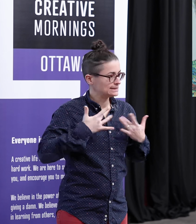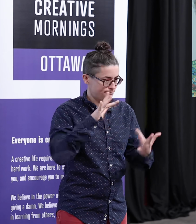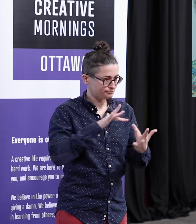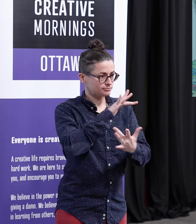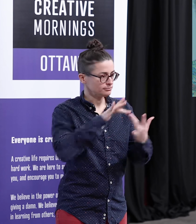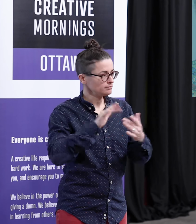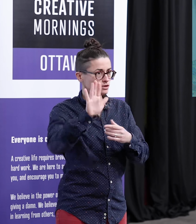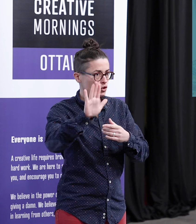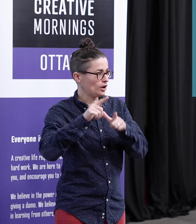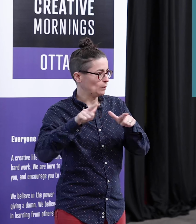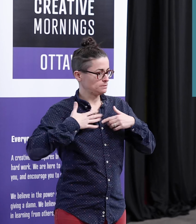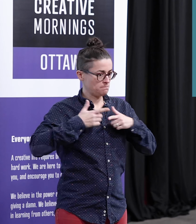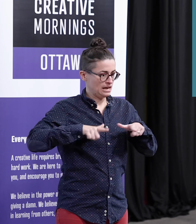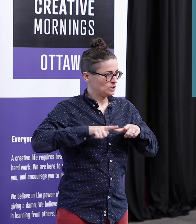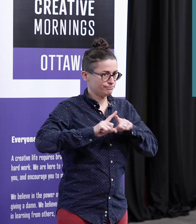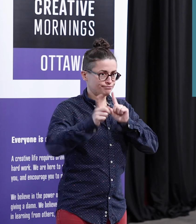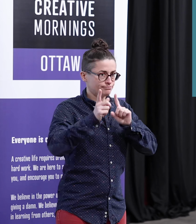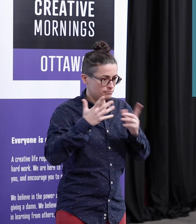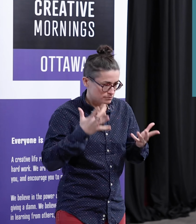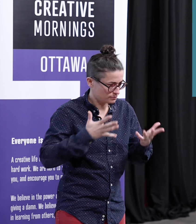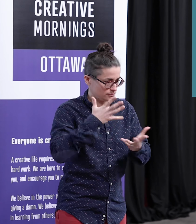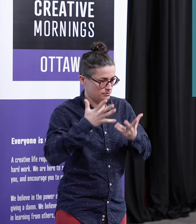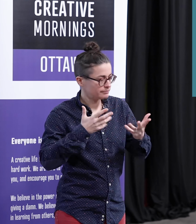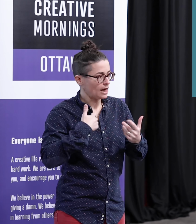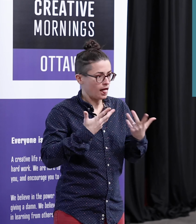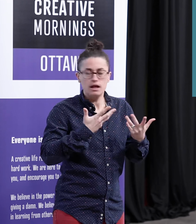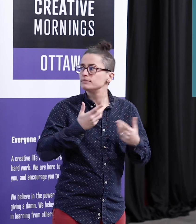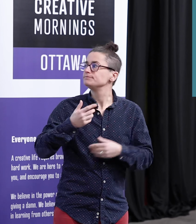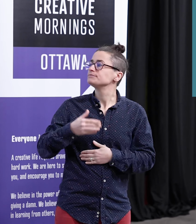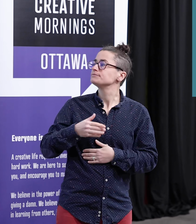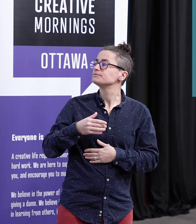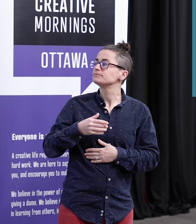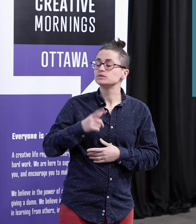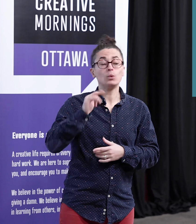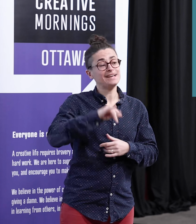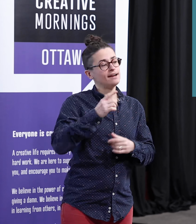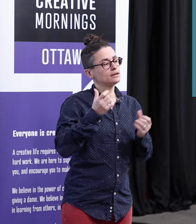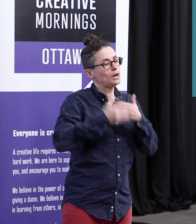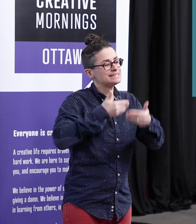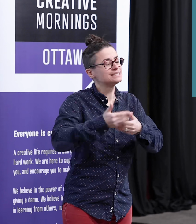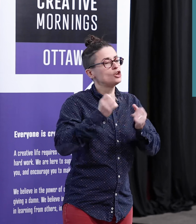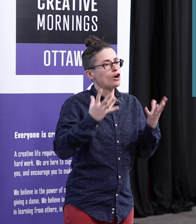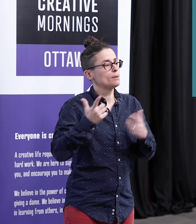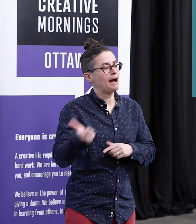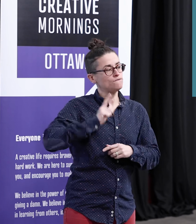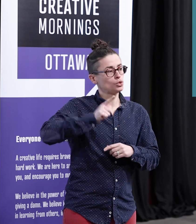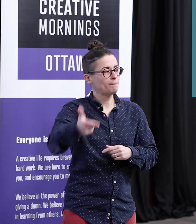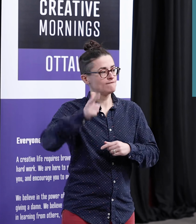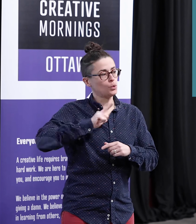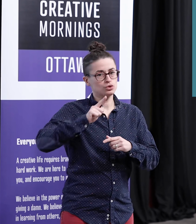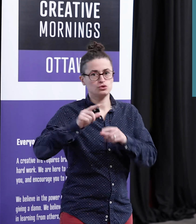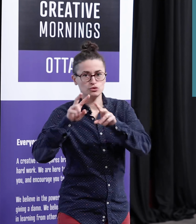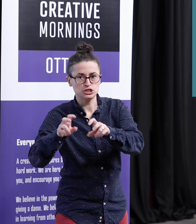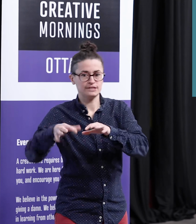and sent it to me in a USB. Now, of course, we're not speaking the same language, and it's